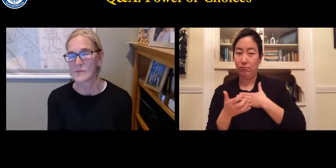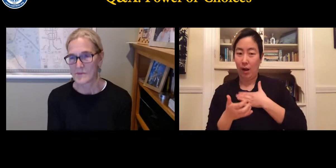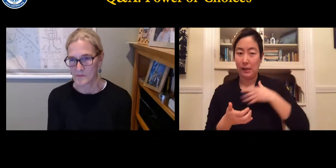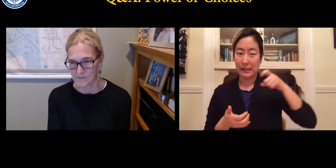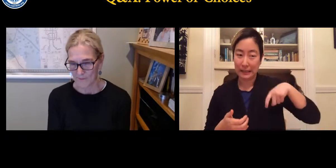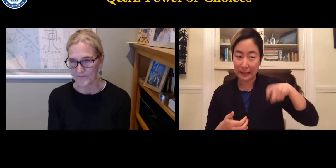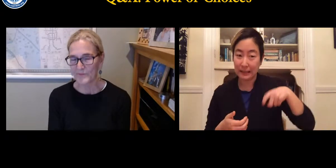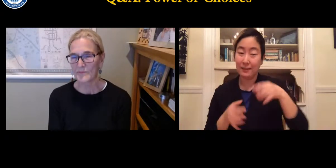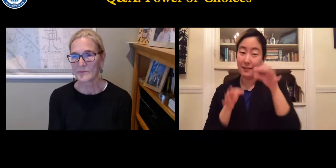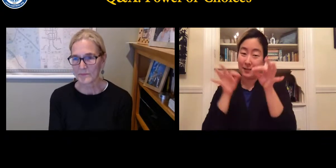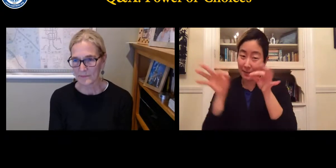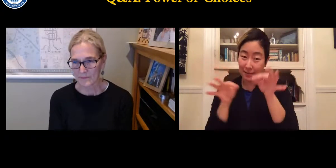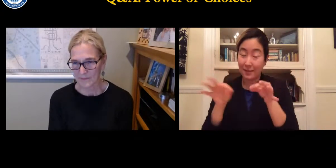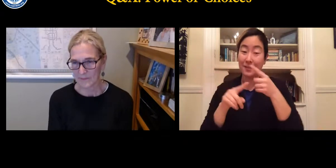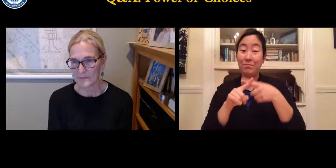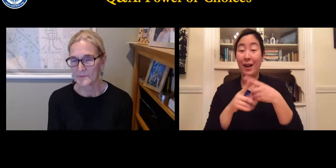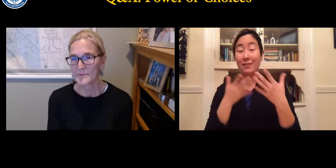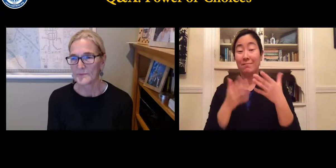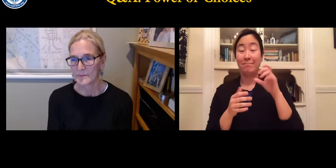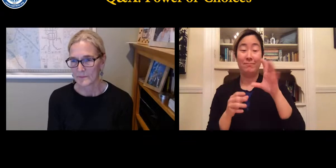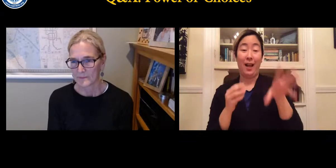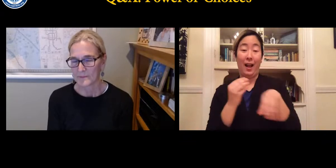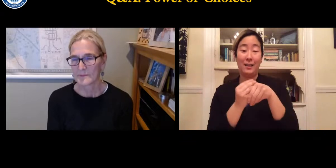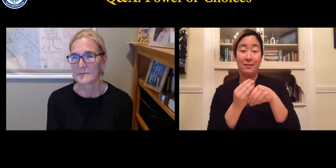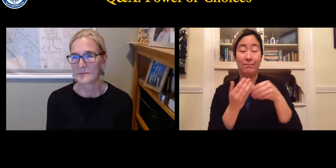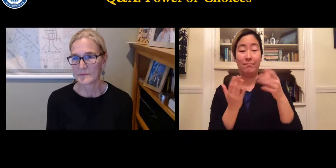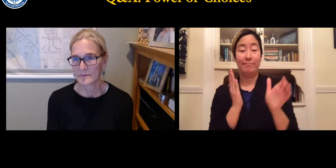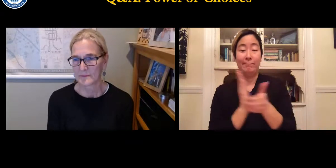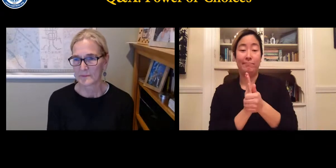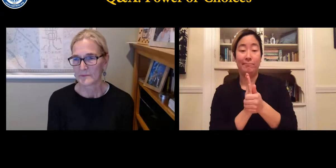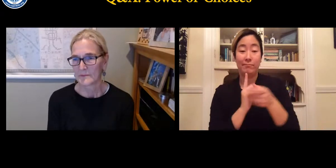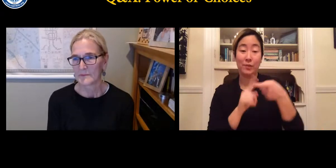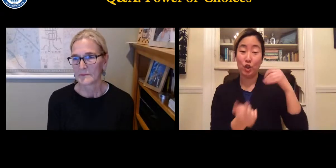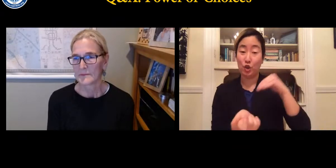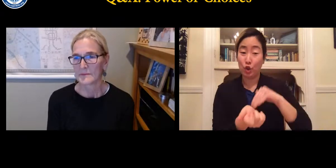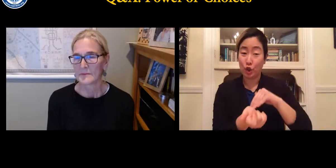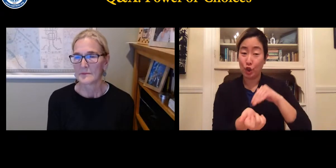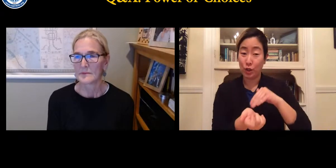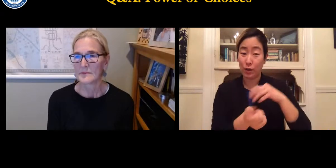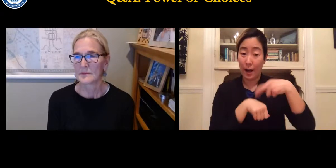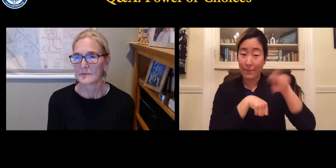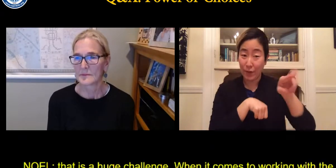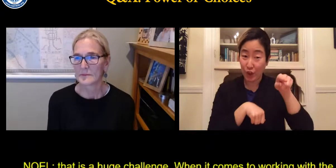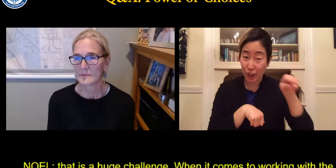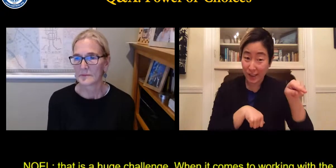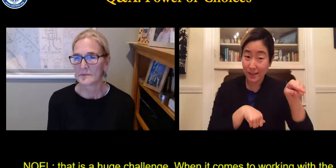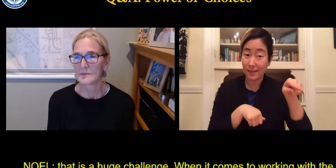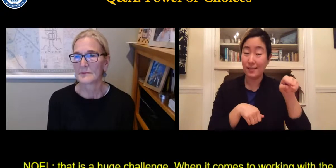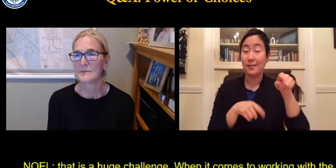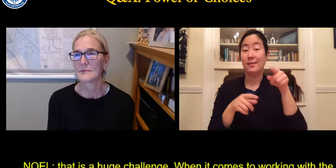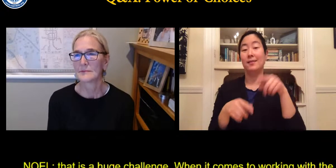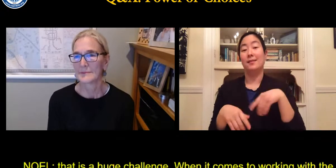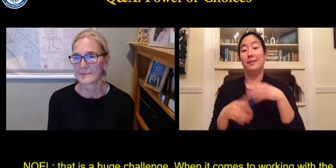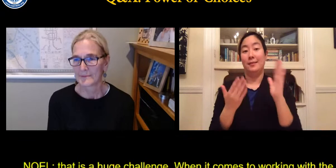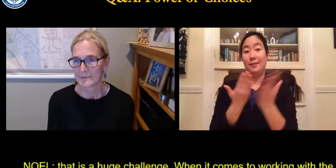self-advocacy. You need to really explain why you need a deaf therapist and how that deaf therapist fits into your needs.